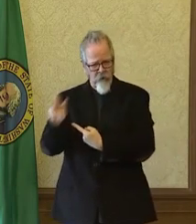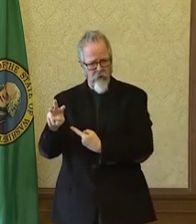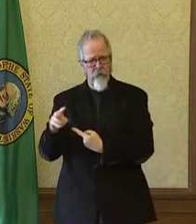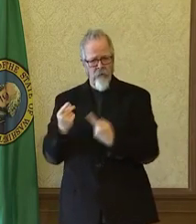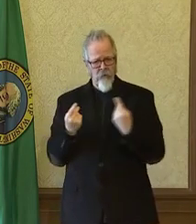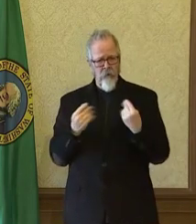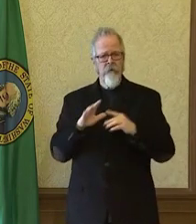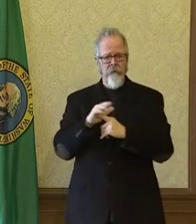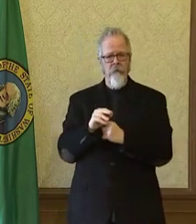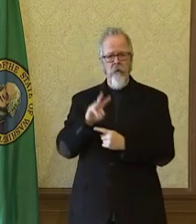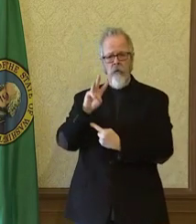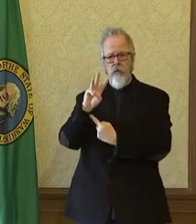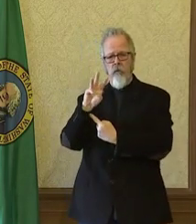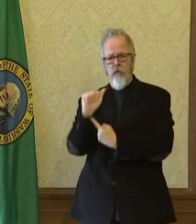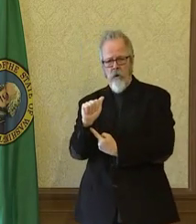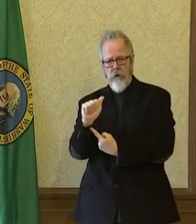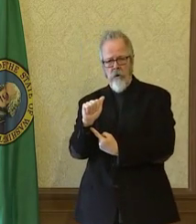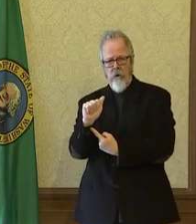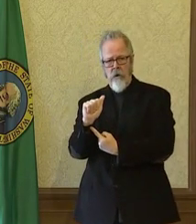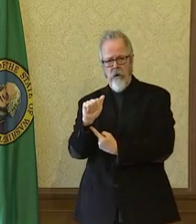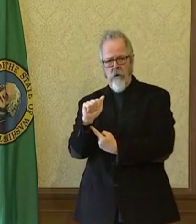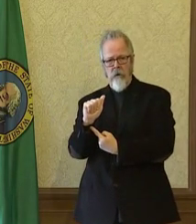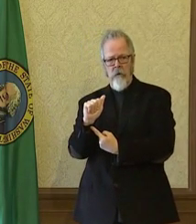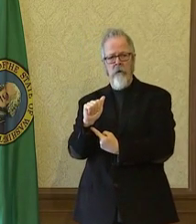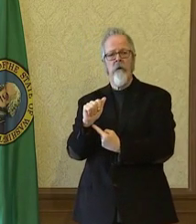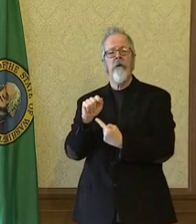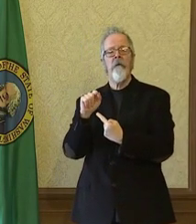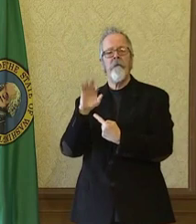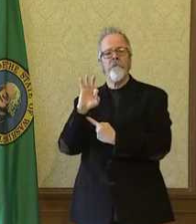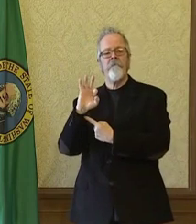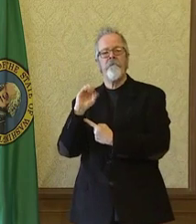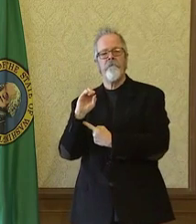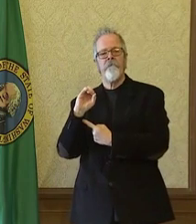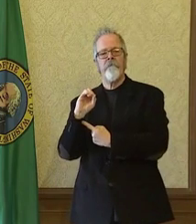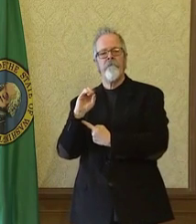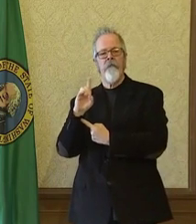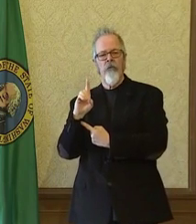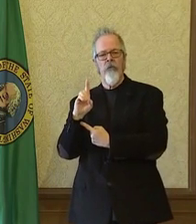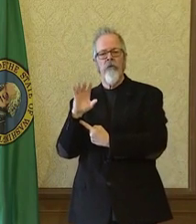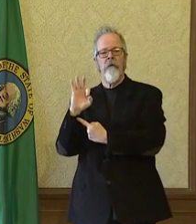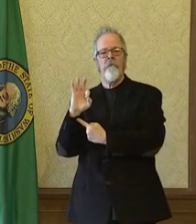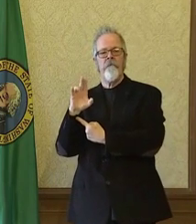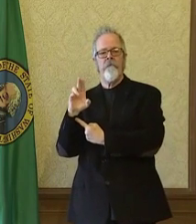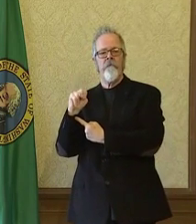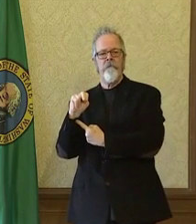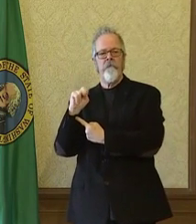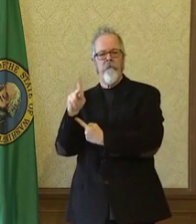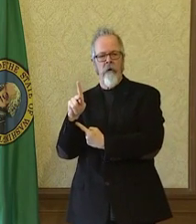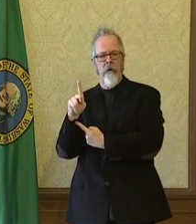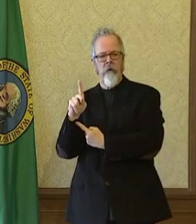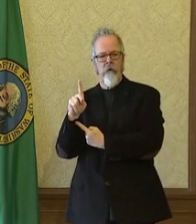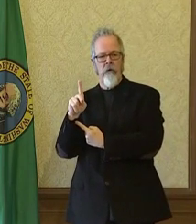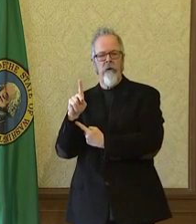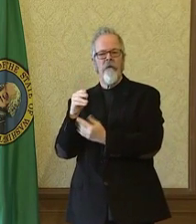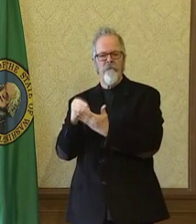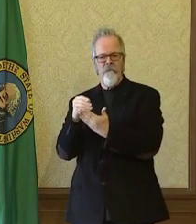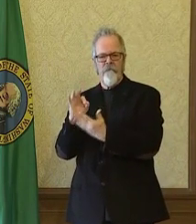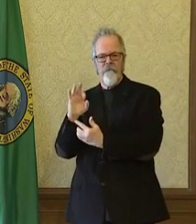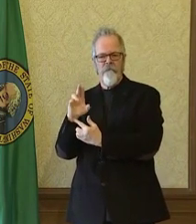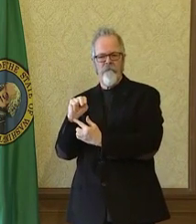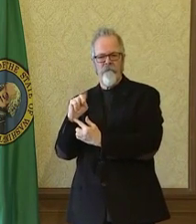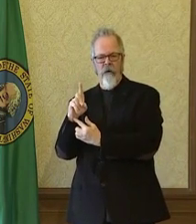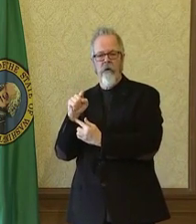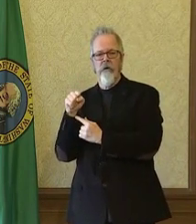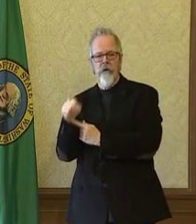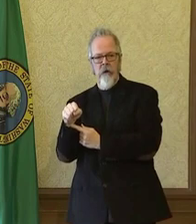buy gift certificates that could be used a little later after we reopen. We want to keep these small